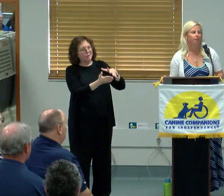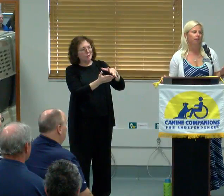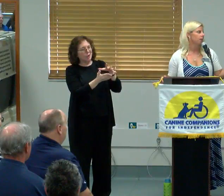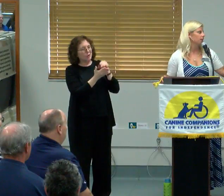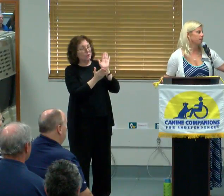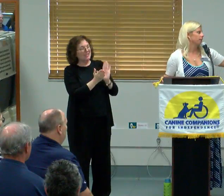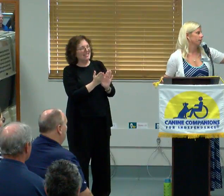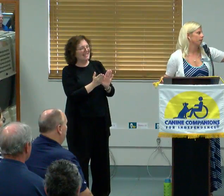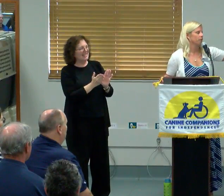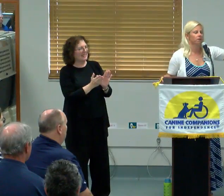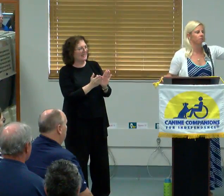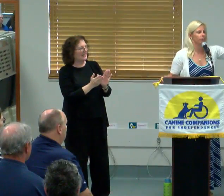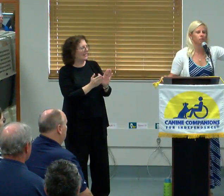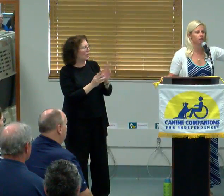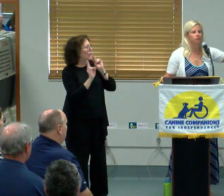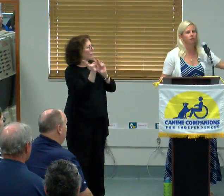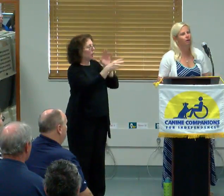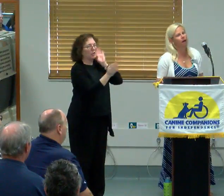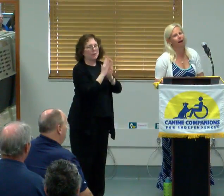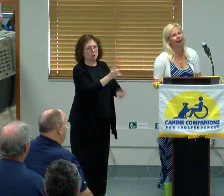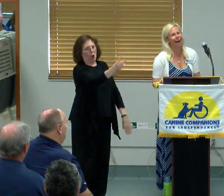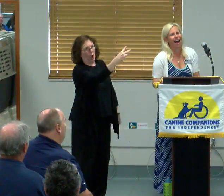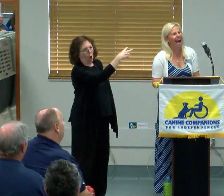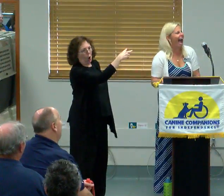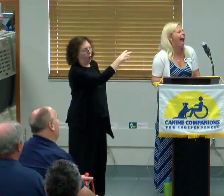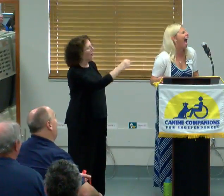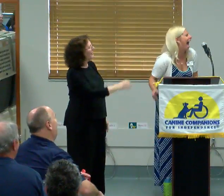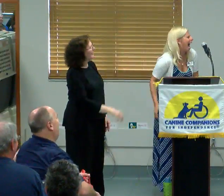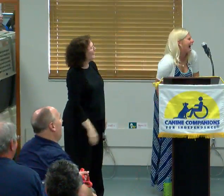classmates. You gotta look at the picture.